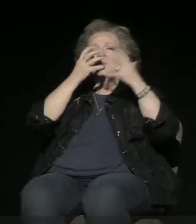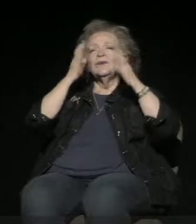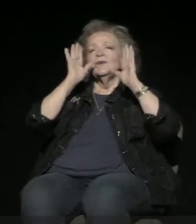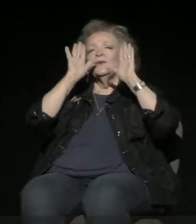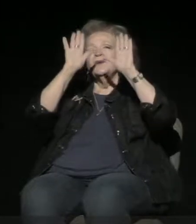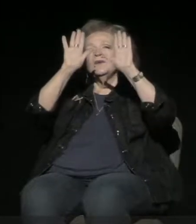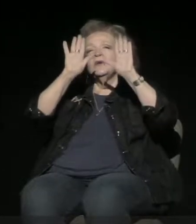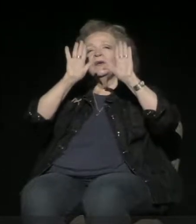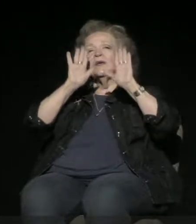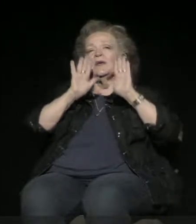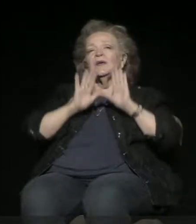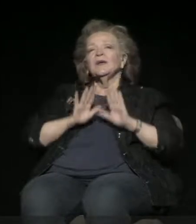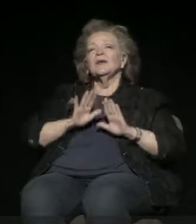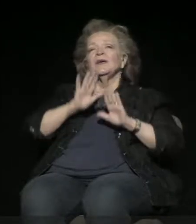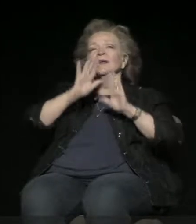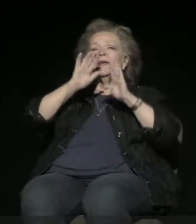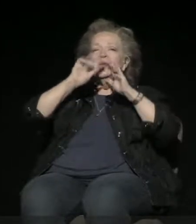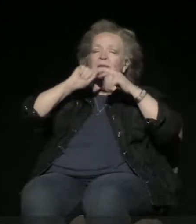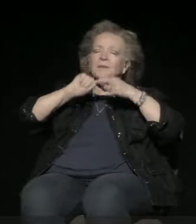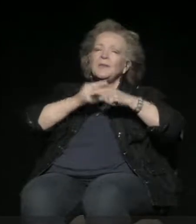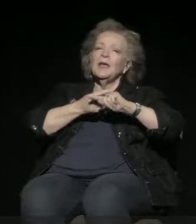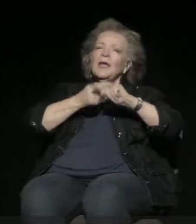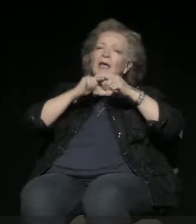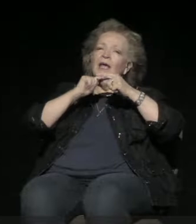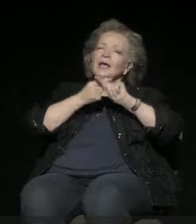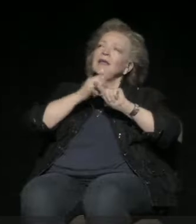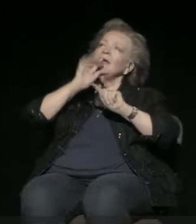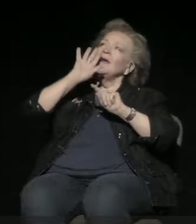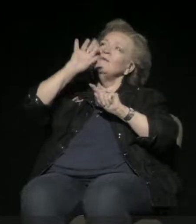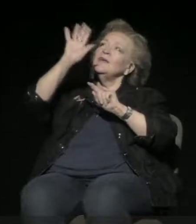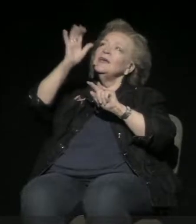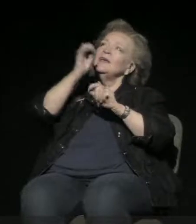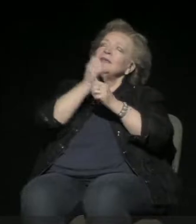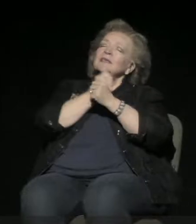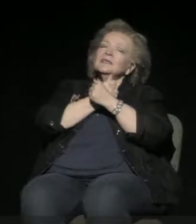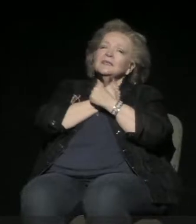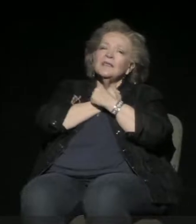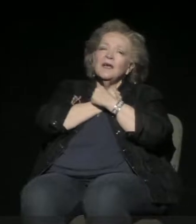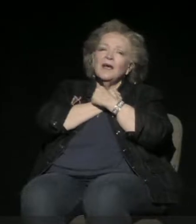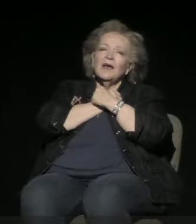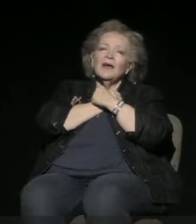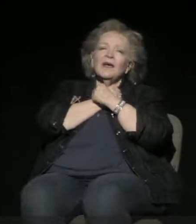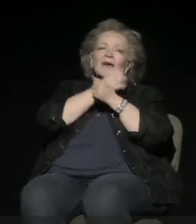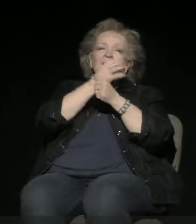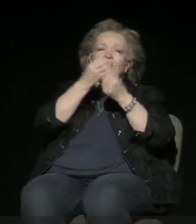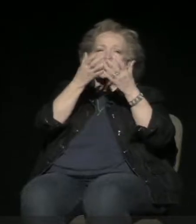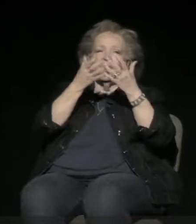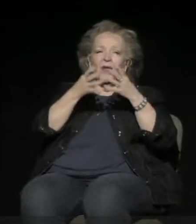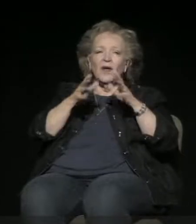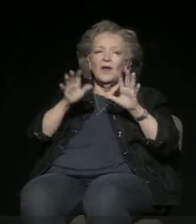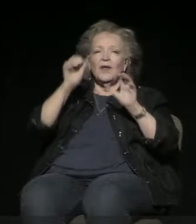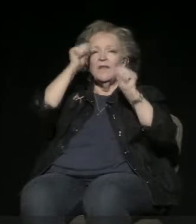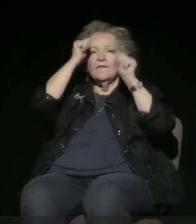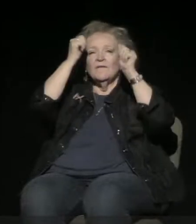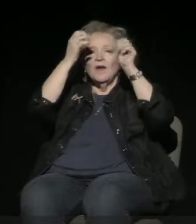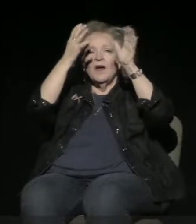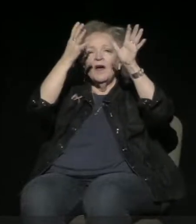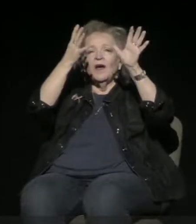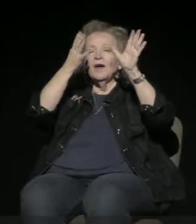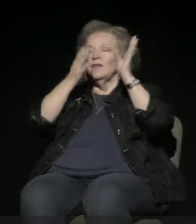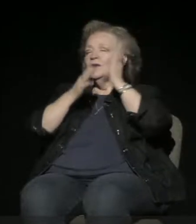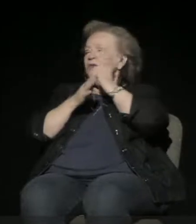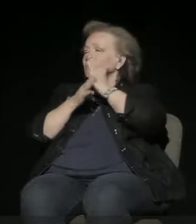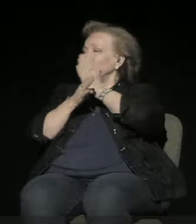great The pain Of searing arms The father Turns his